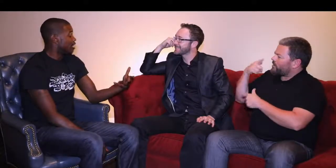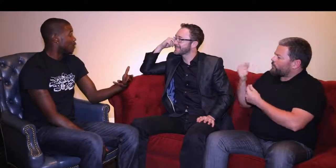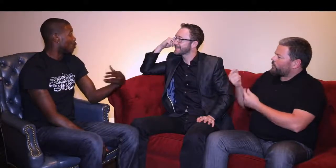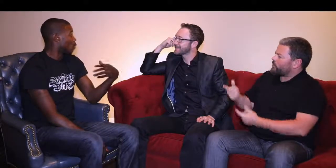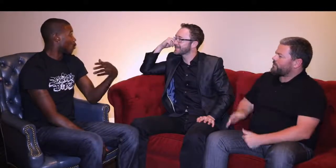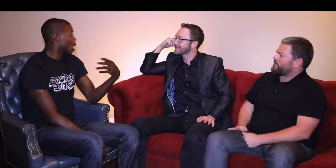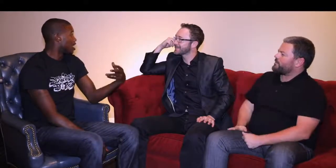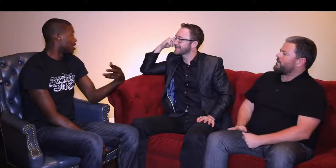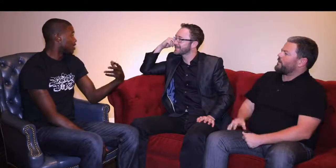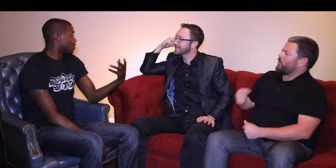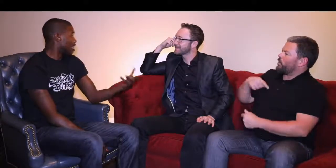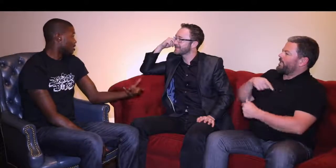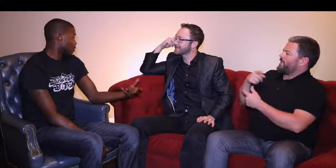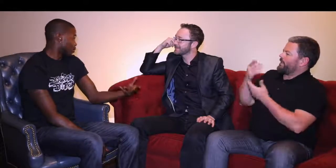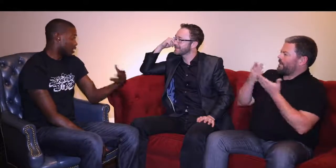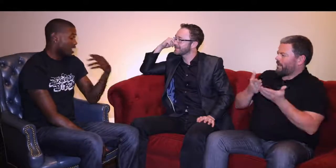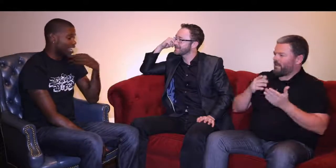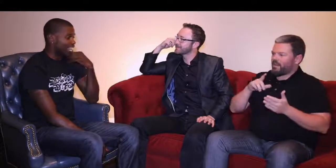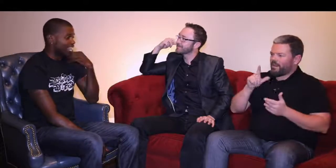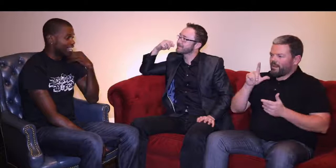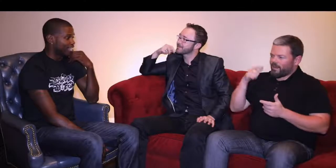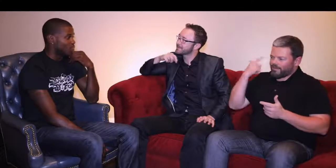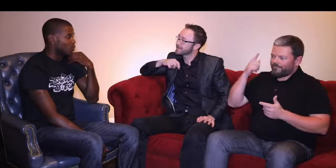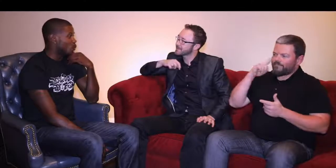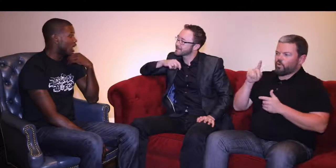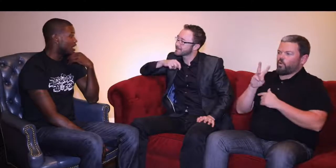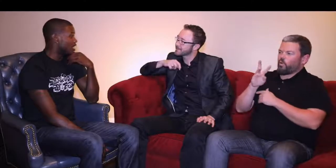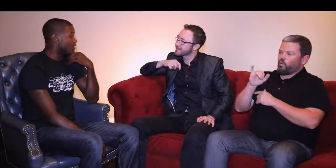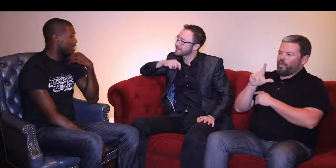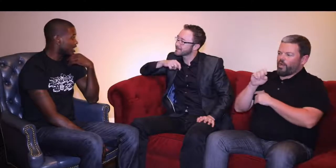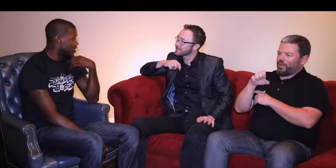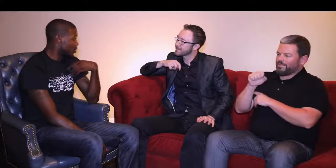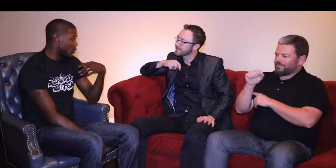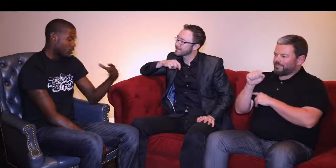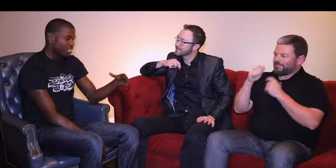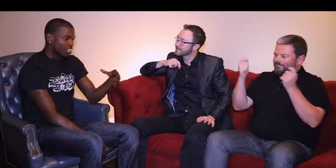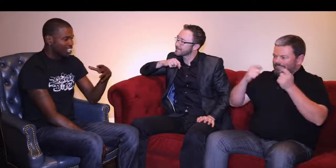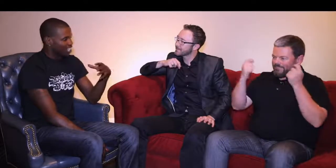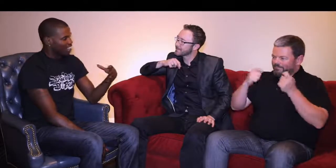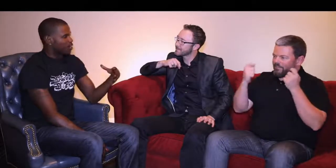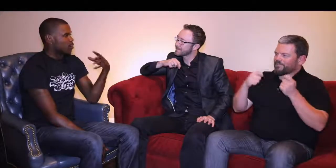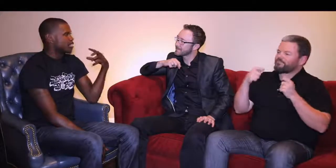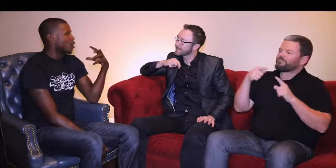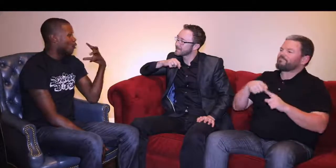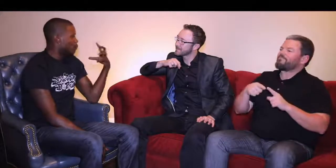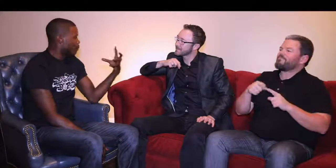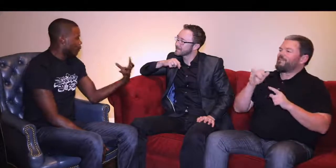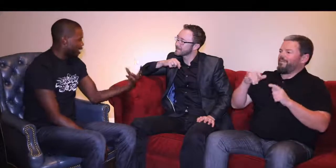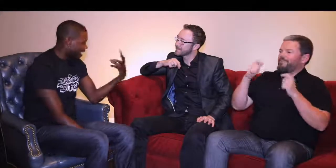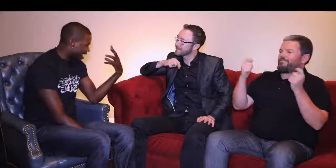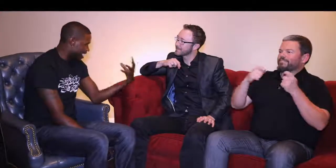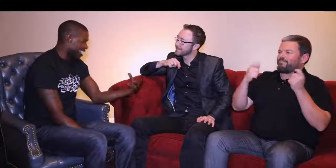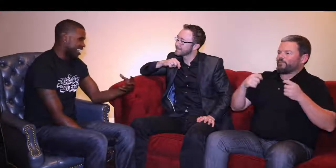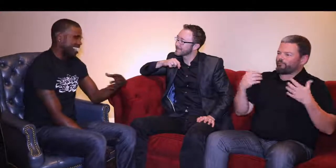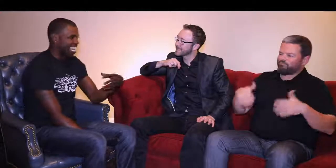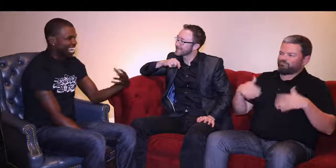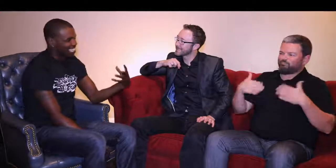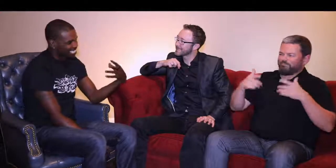for the Wildest Festival. And with Wildest Festival, it was so big and active